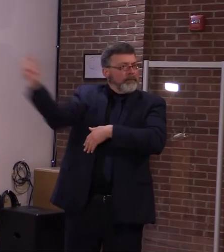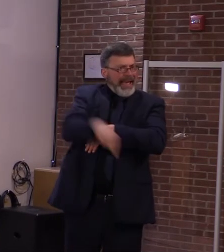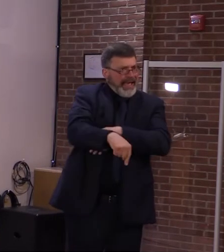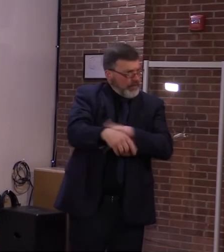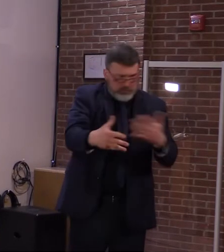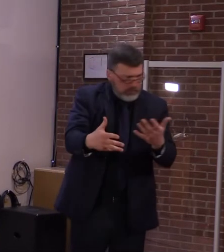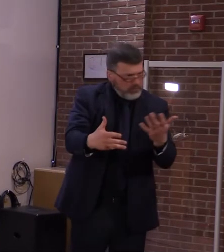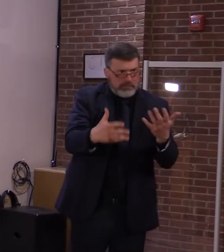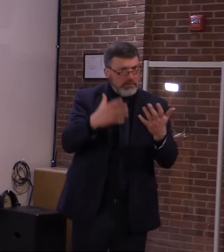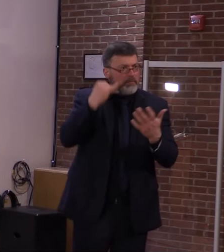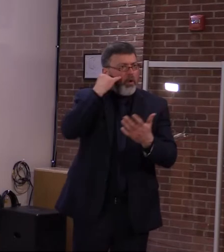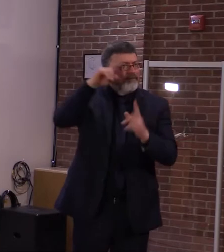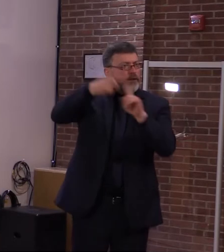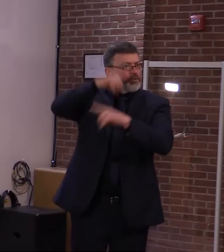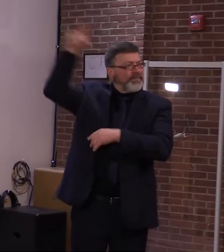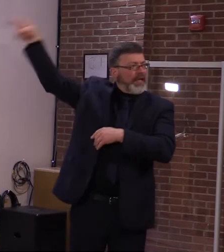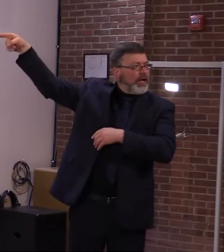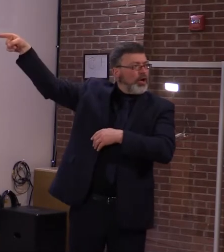Great, thank you. That's all I had.